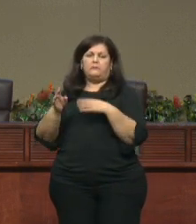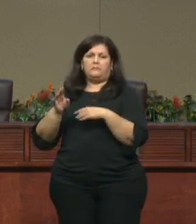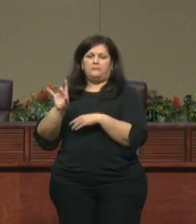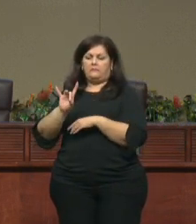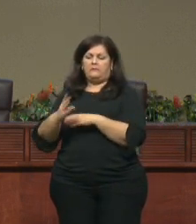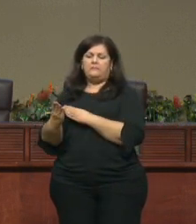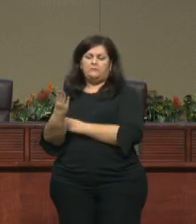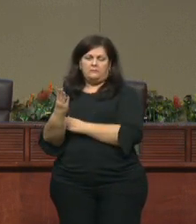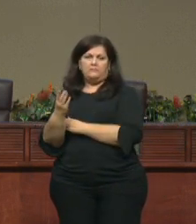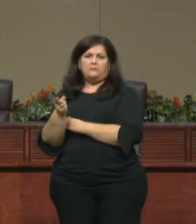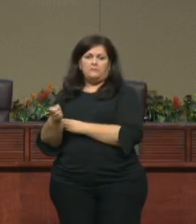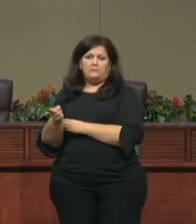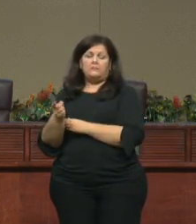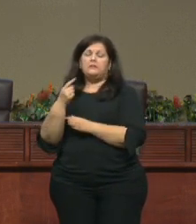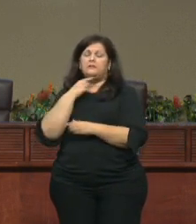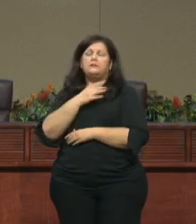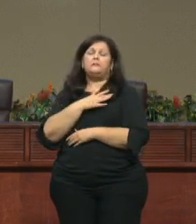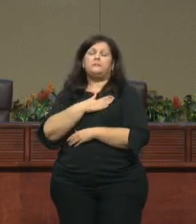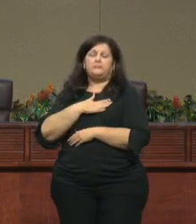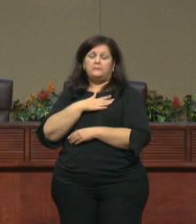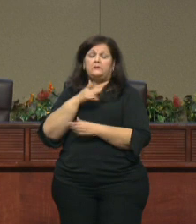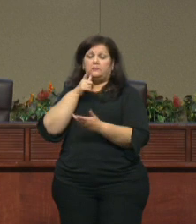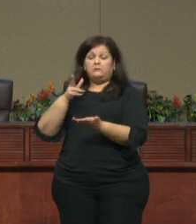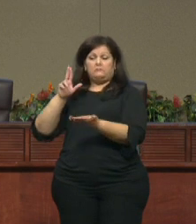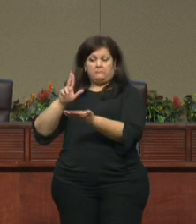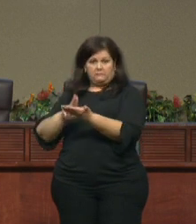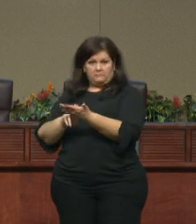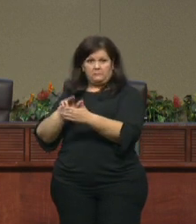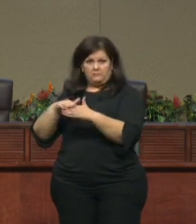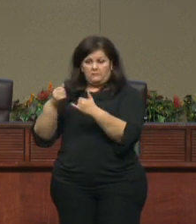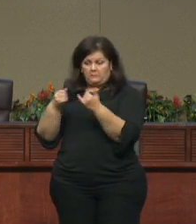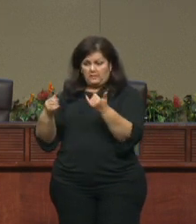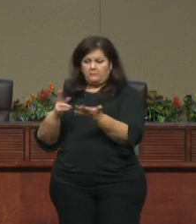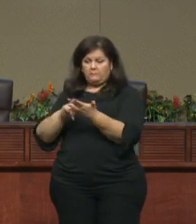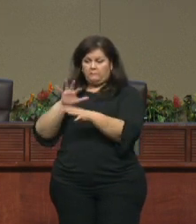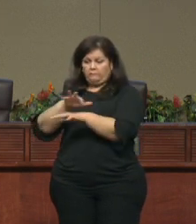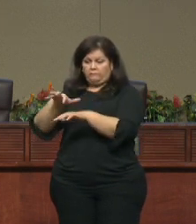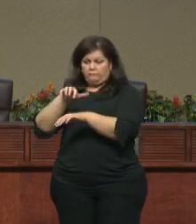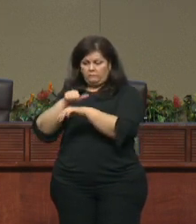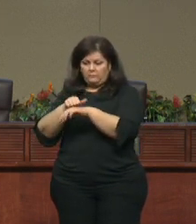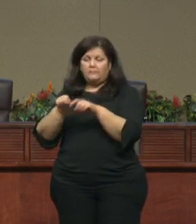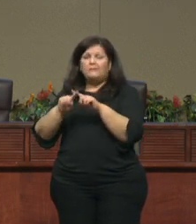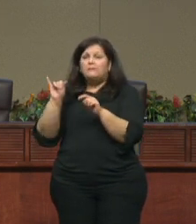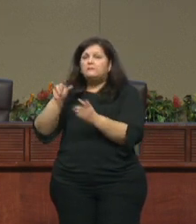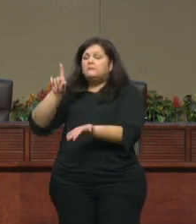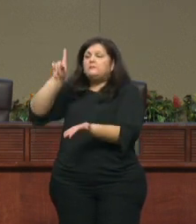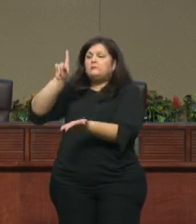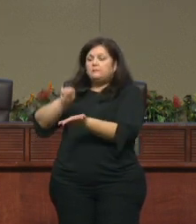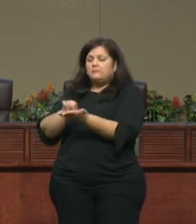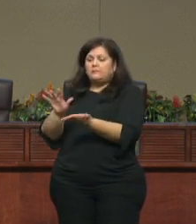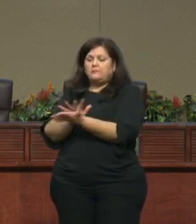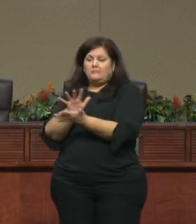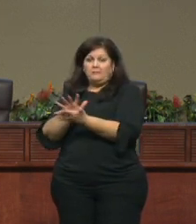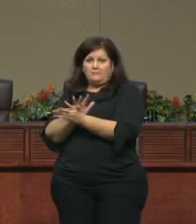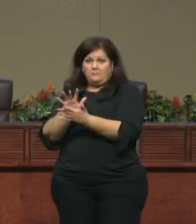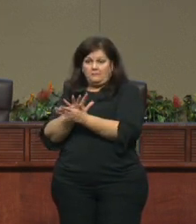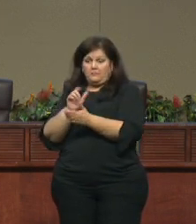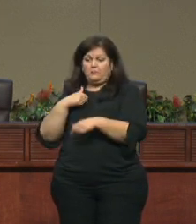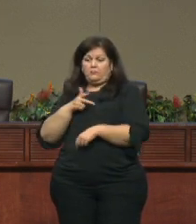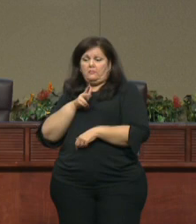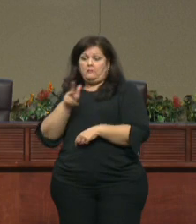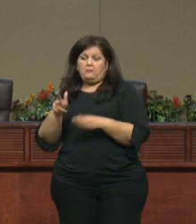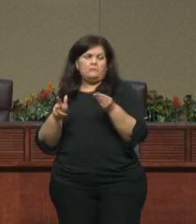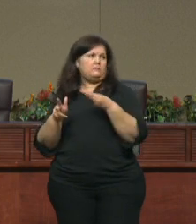ask that after you pre-register that you print out your voucher to help expedite the process when you arrive on site